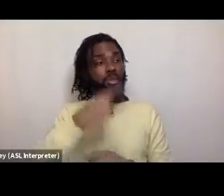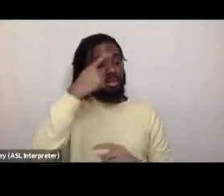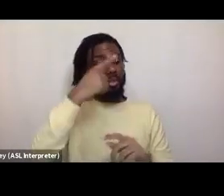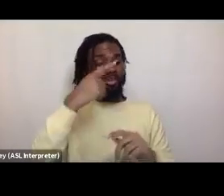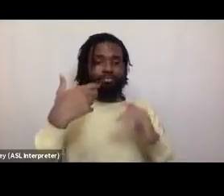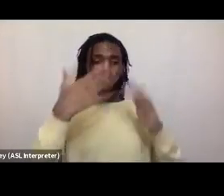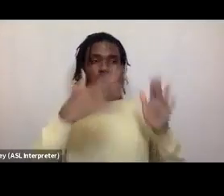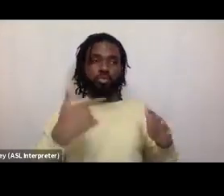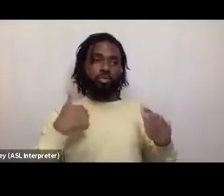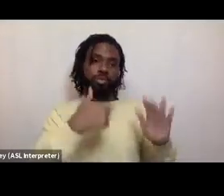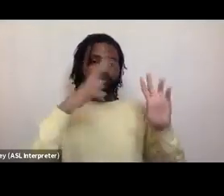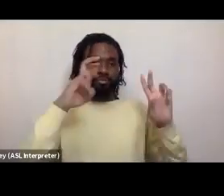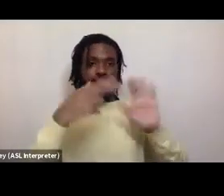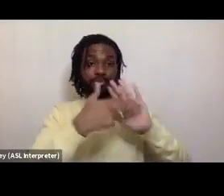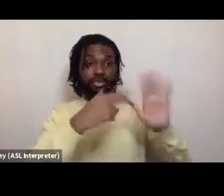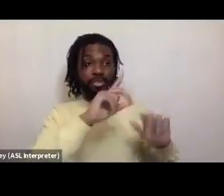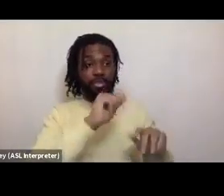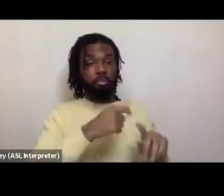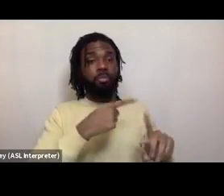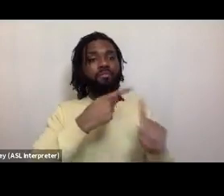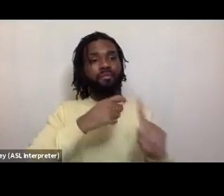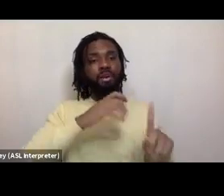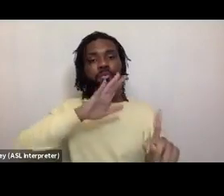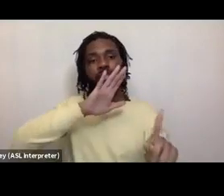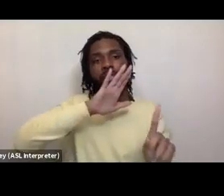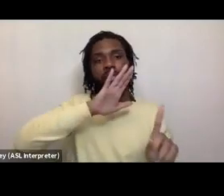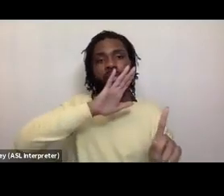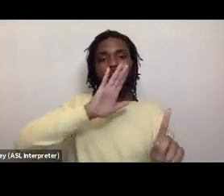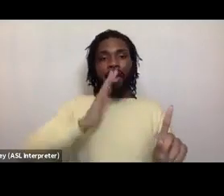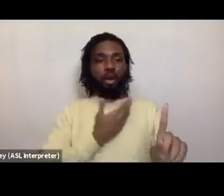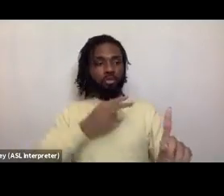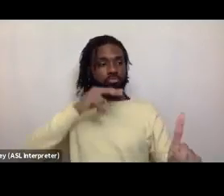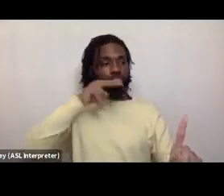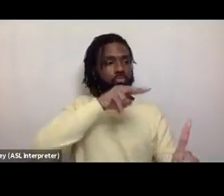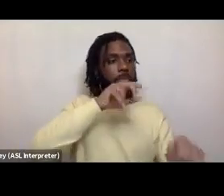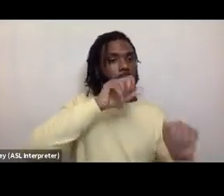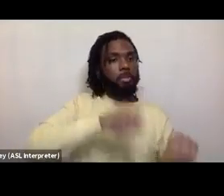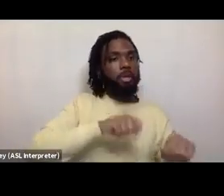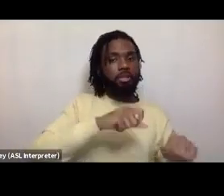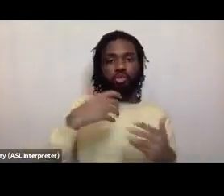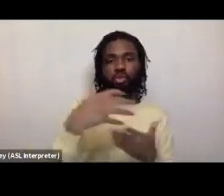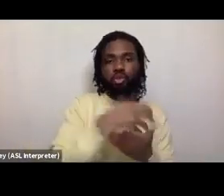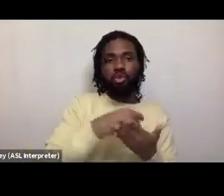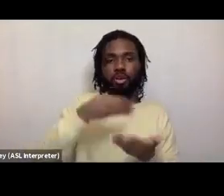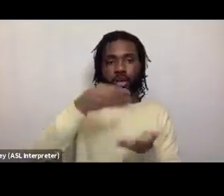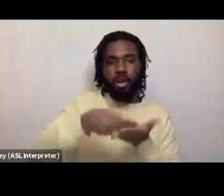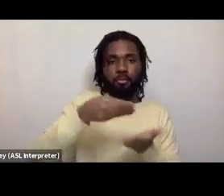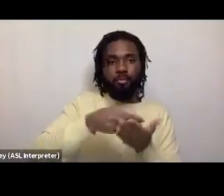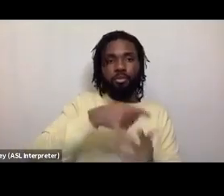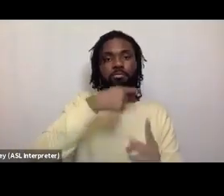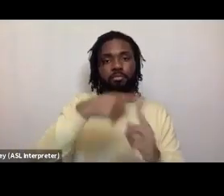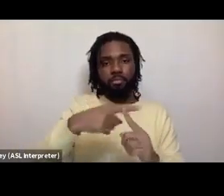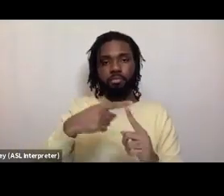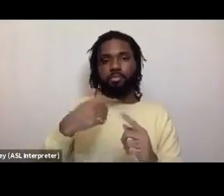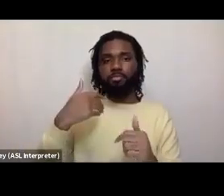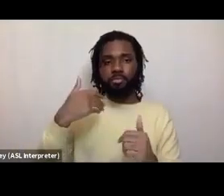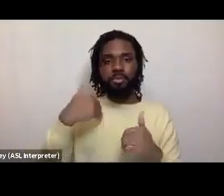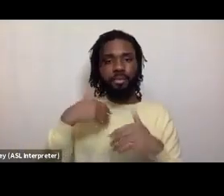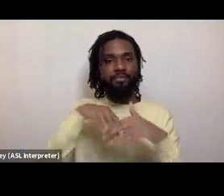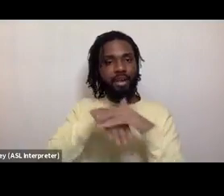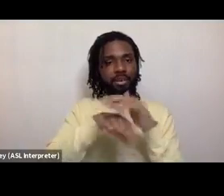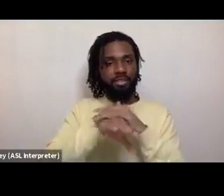disabled based on their perceived ability to earn capital and have access to that.